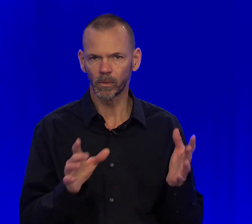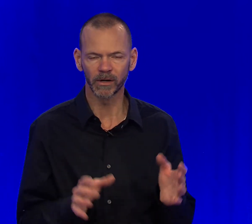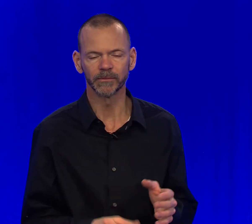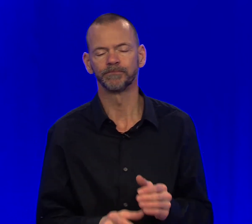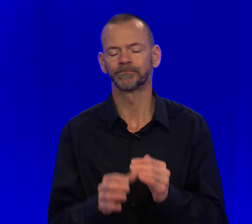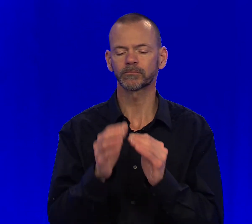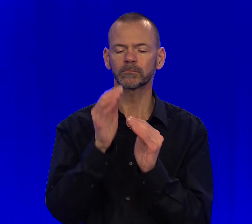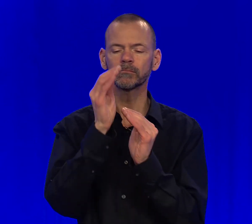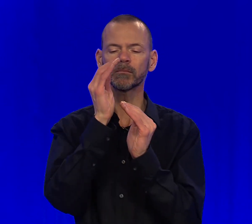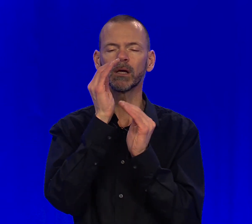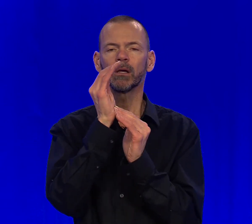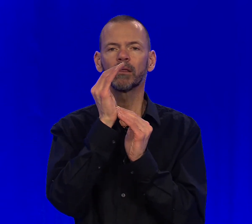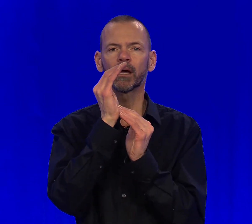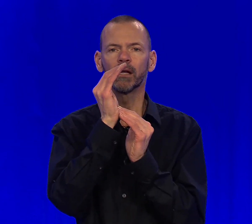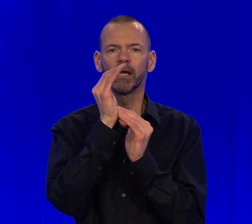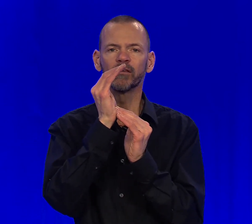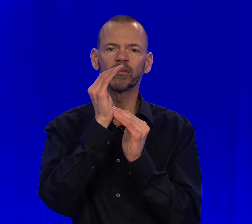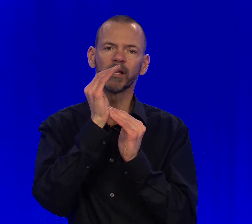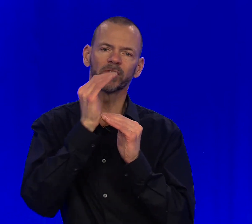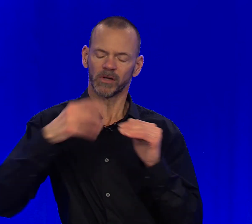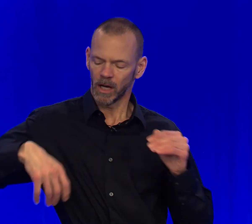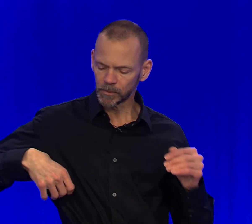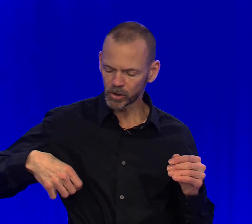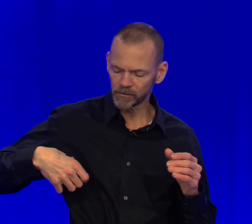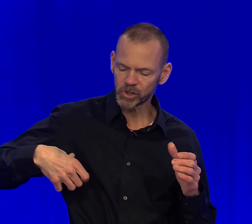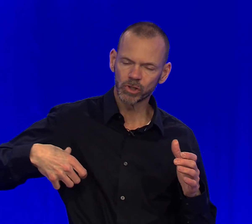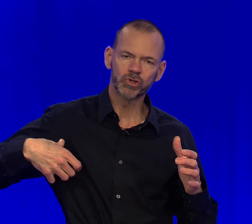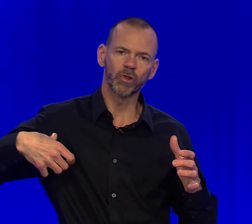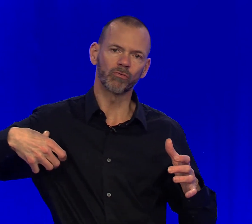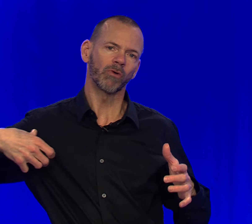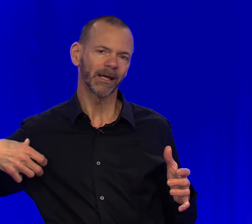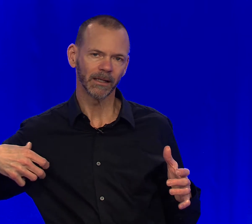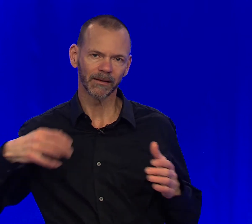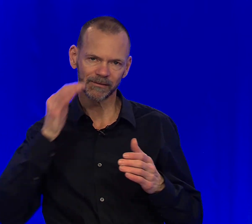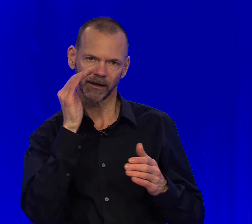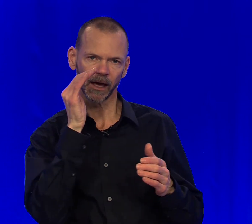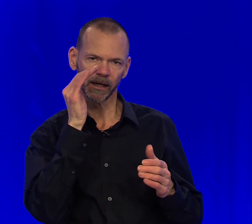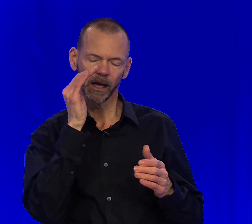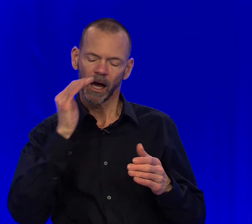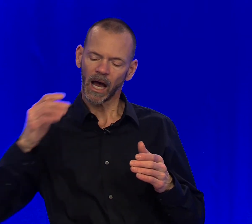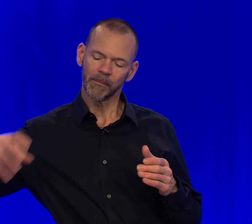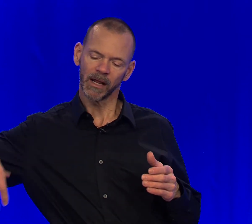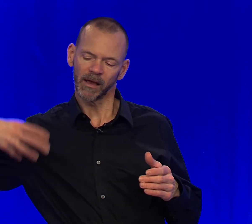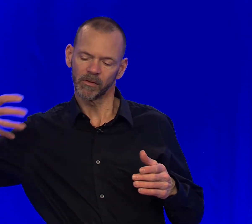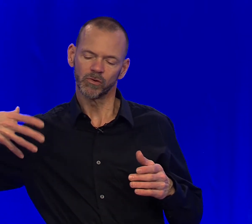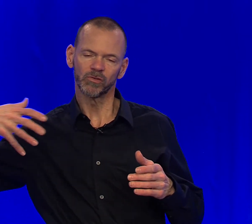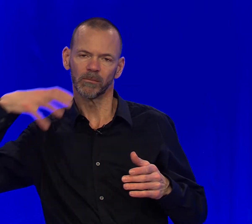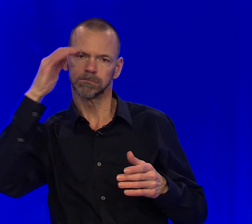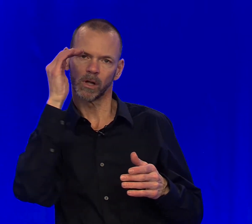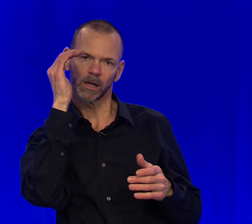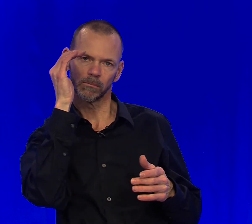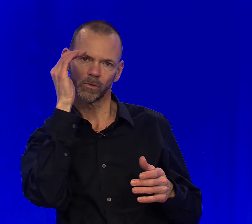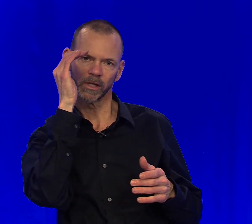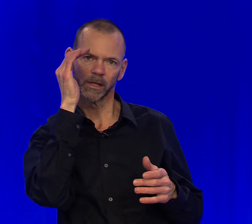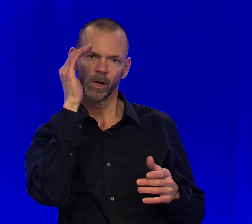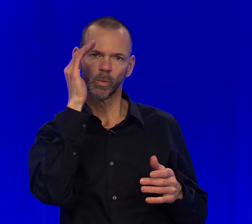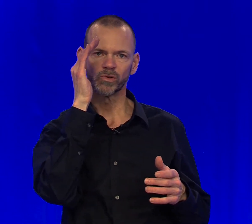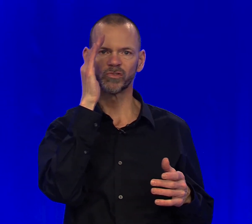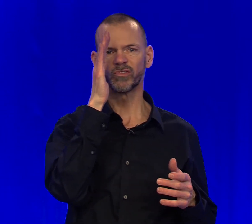whatever, that if somebody has an upper curvature to the right, let's say, I might have them do some block molding, which is just